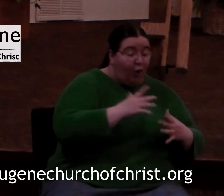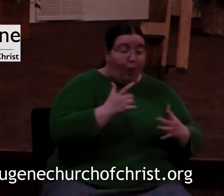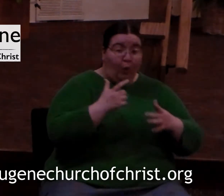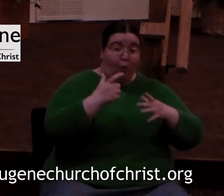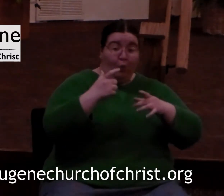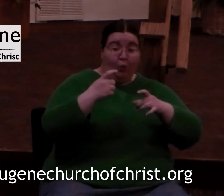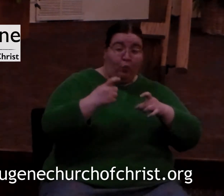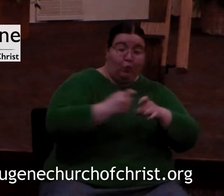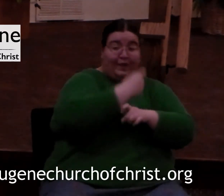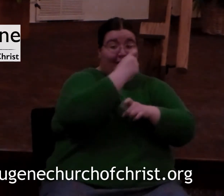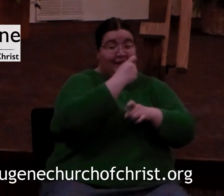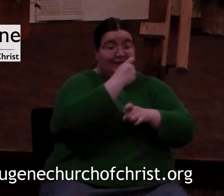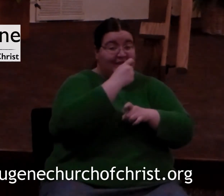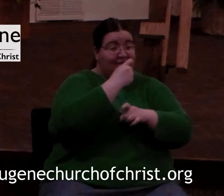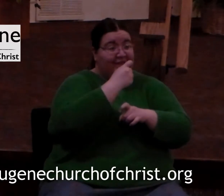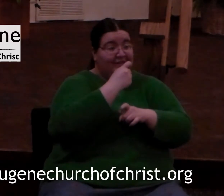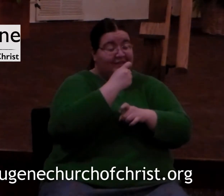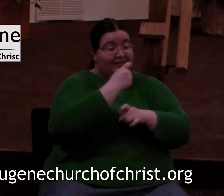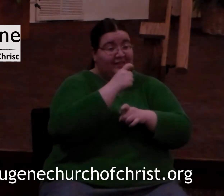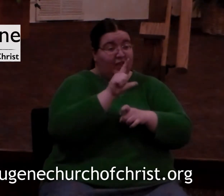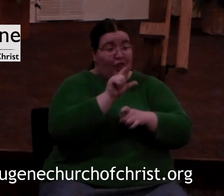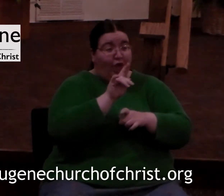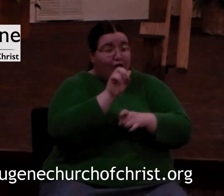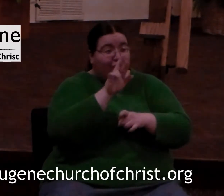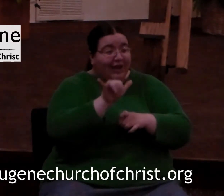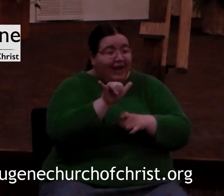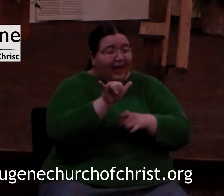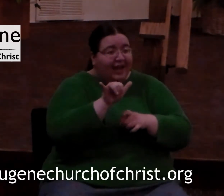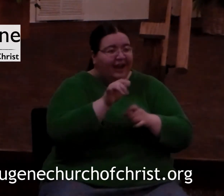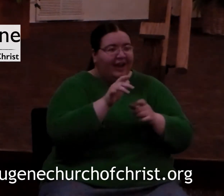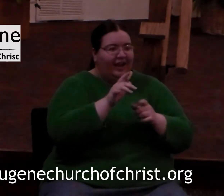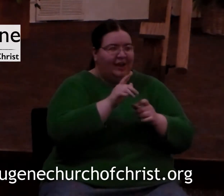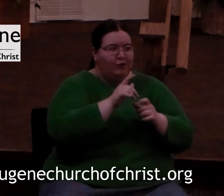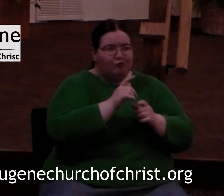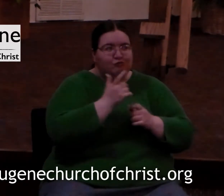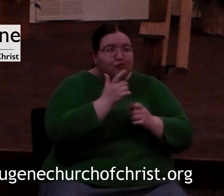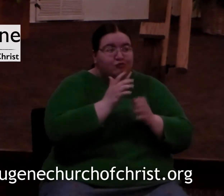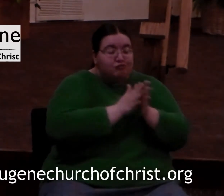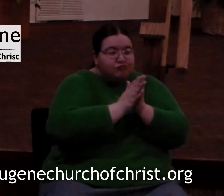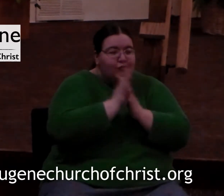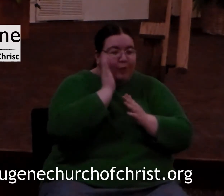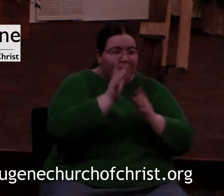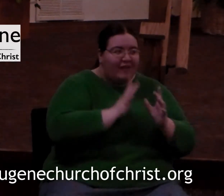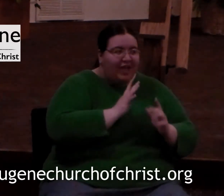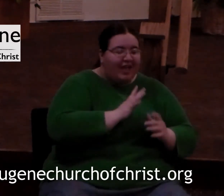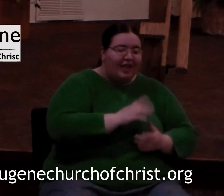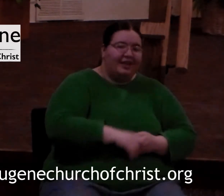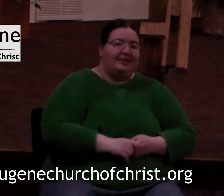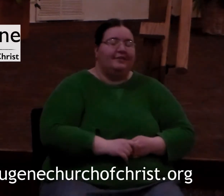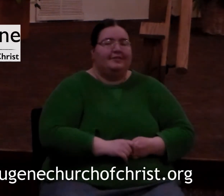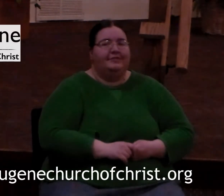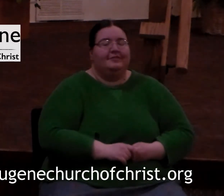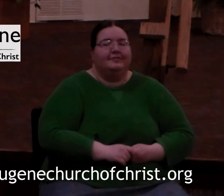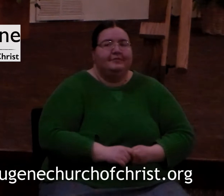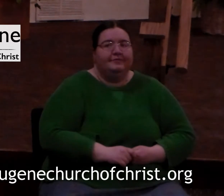It's not 1.5 billion like it was before. That's not real life-changing money. I'll wait till it gets bigger again.